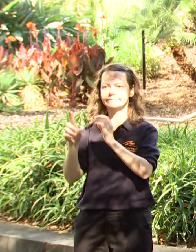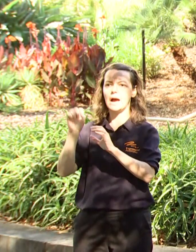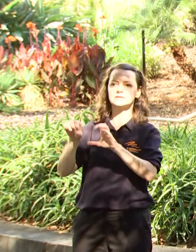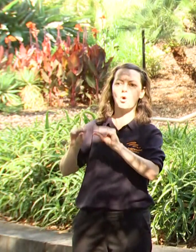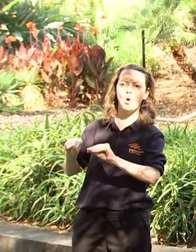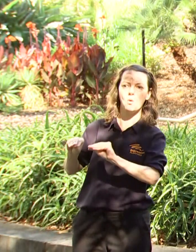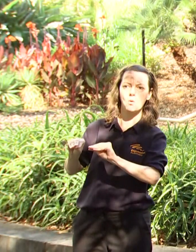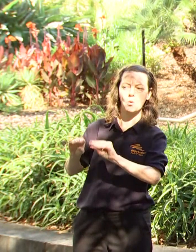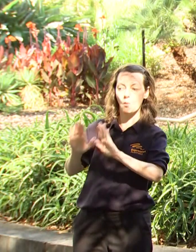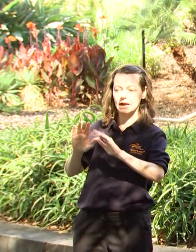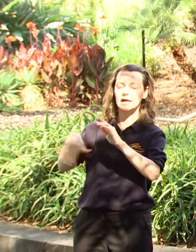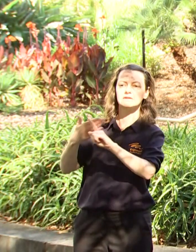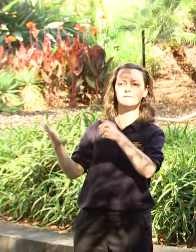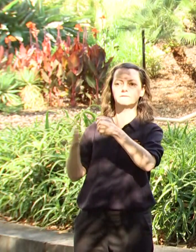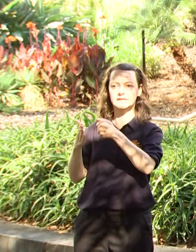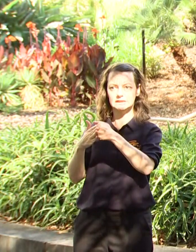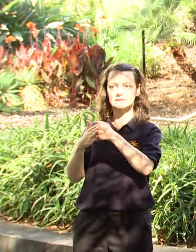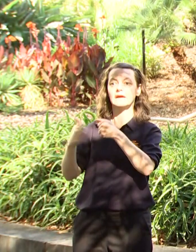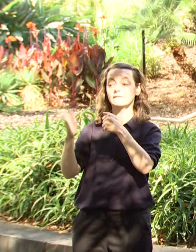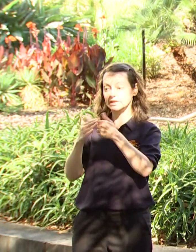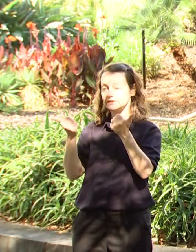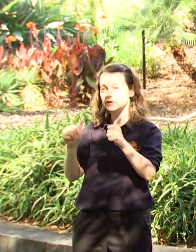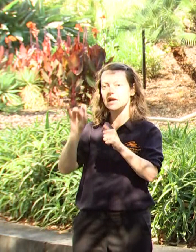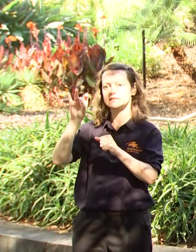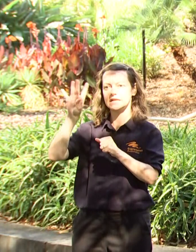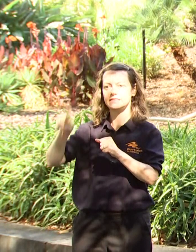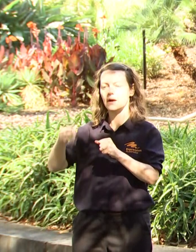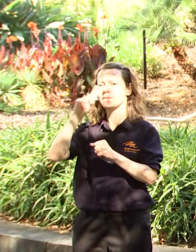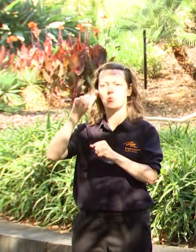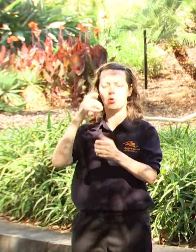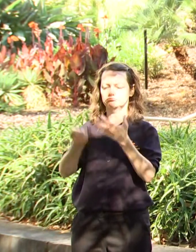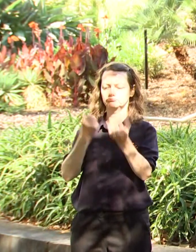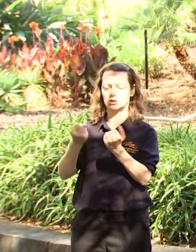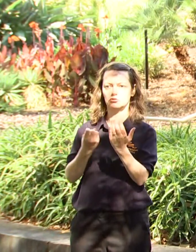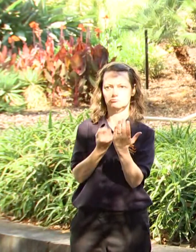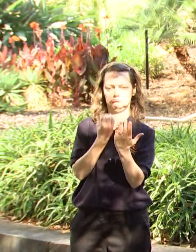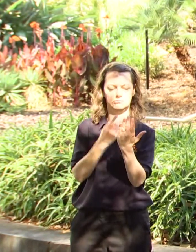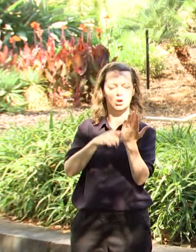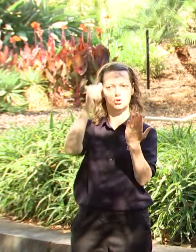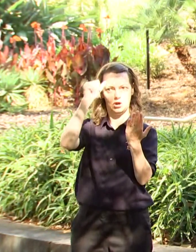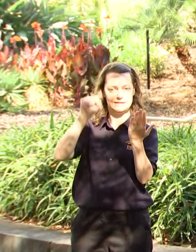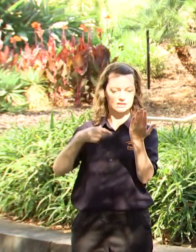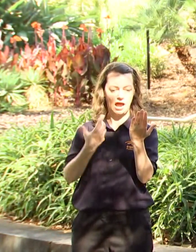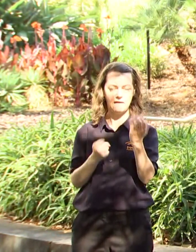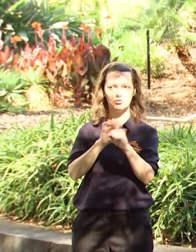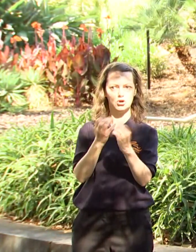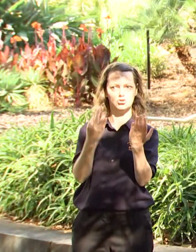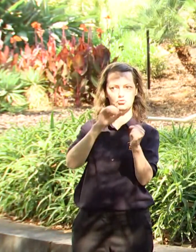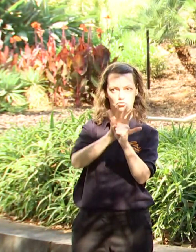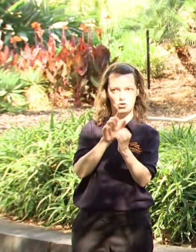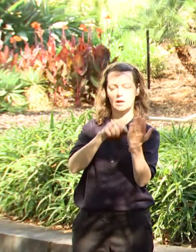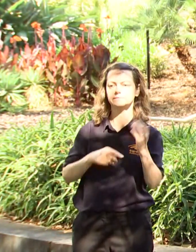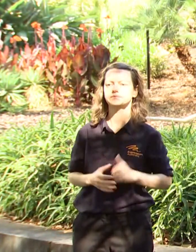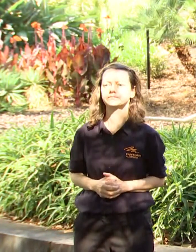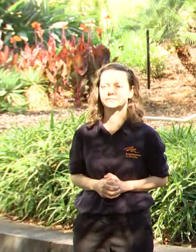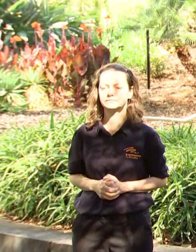but 33,000 plus tests is very, very strong, and it's exactly what we need. That gives us the most complete picture, helps us protect you,